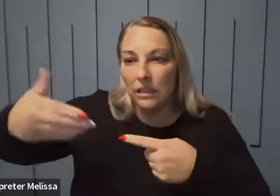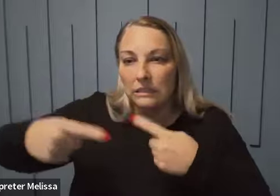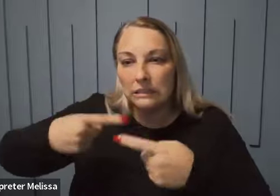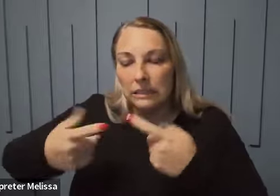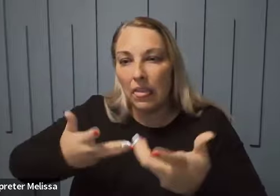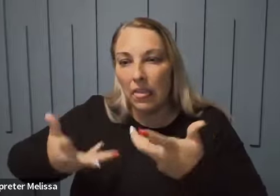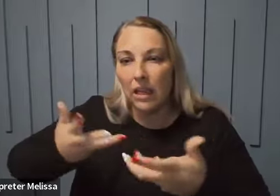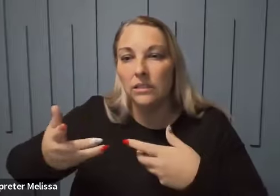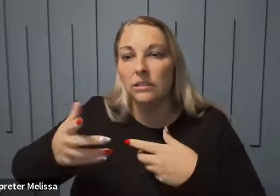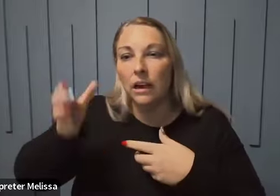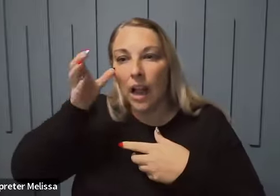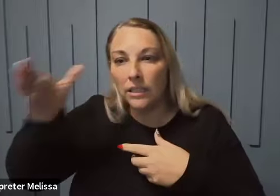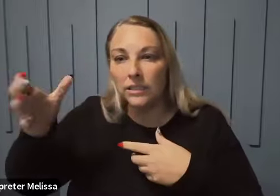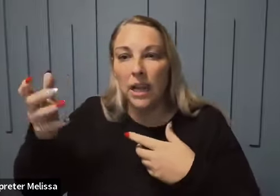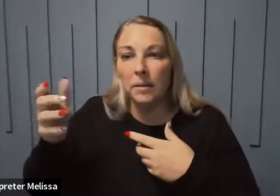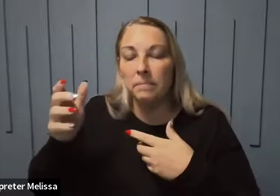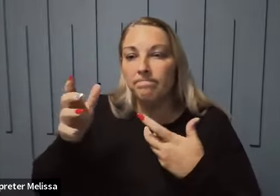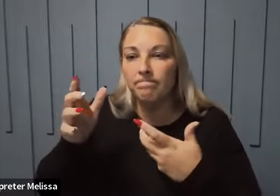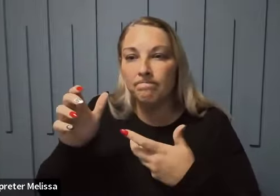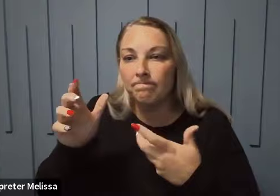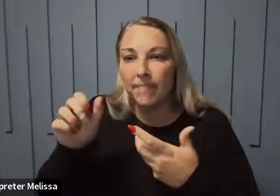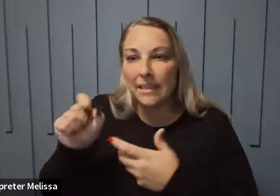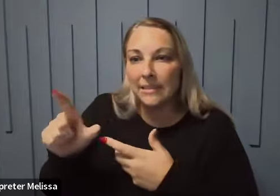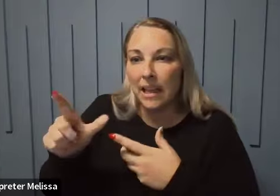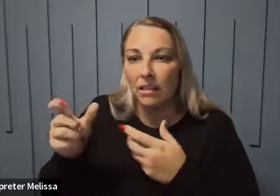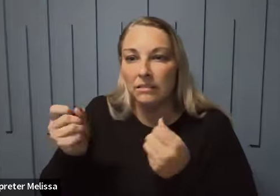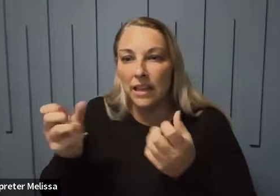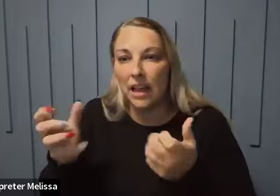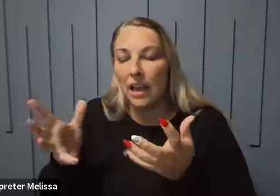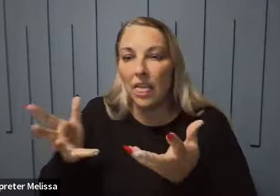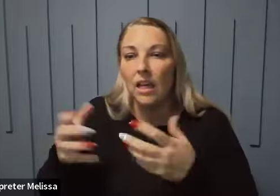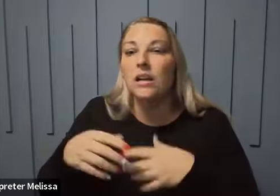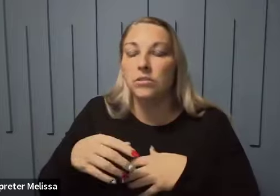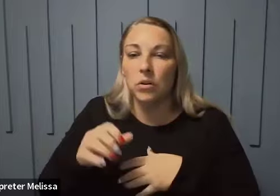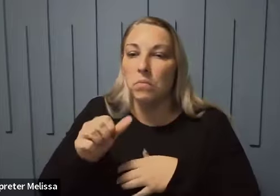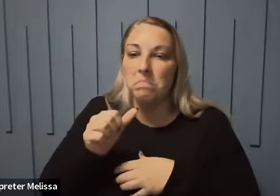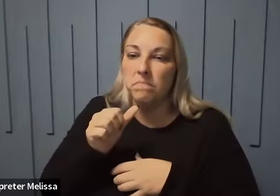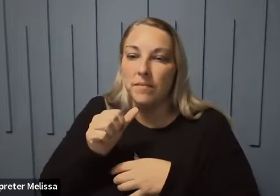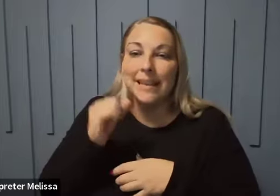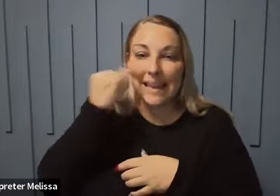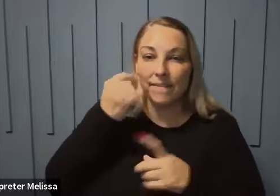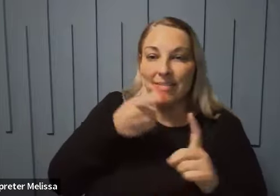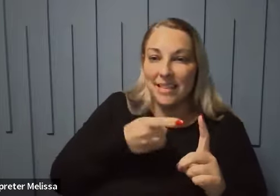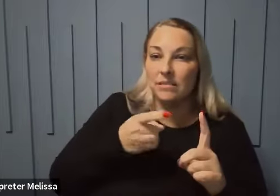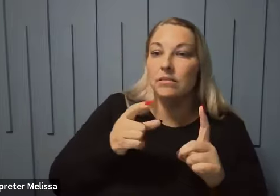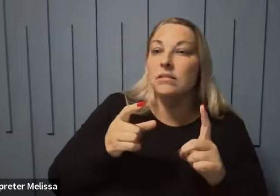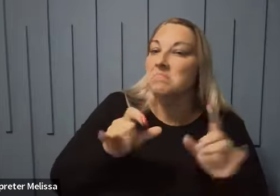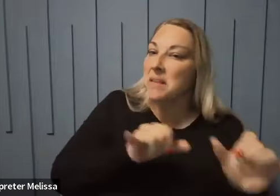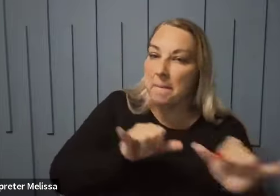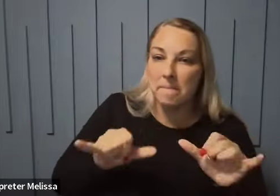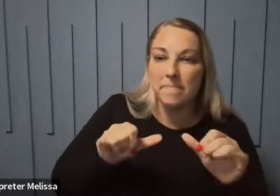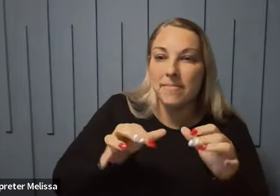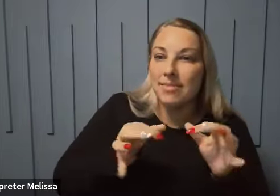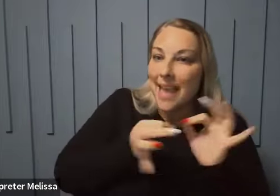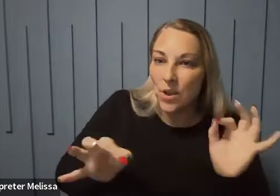or concept that they need to explain to the deaf and hard of hearing child, because if they just have a coded system for the language they already know, that can be helpful. But